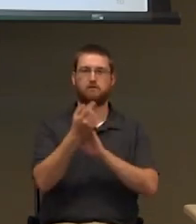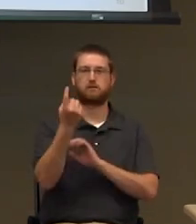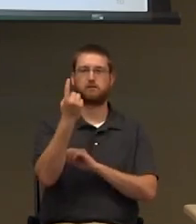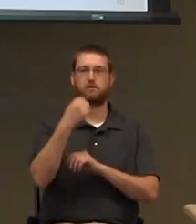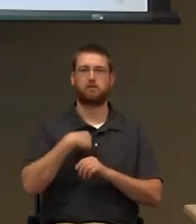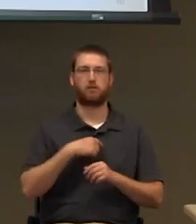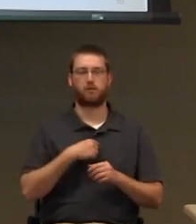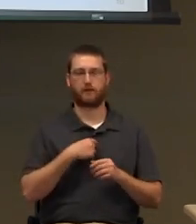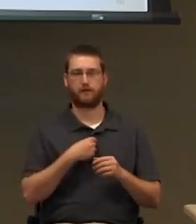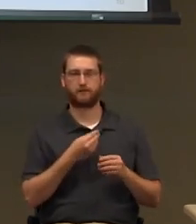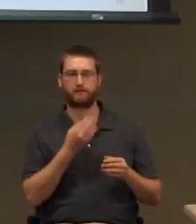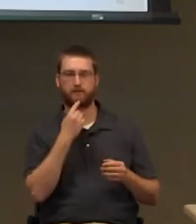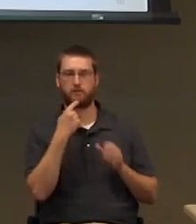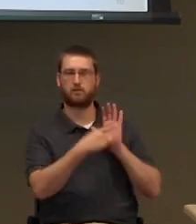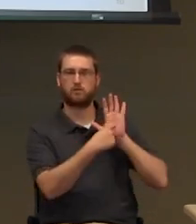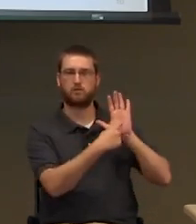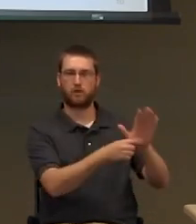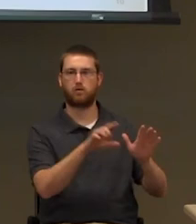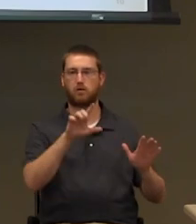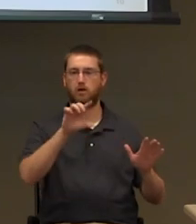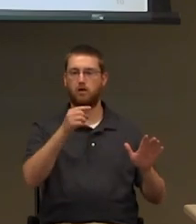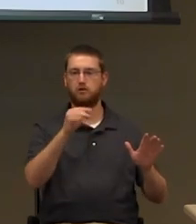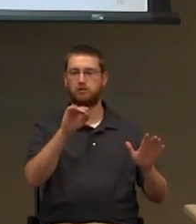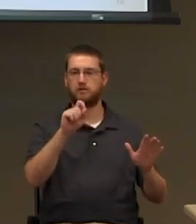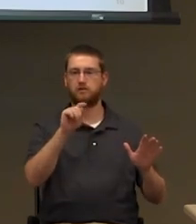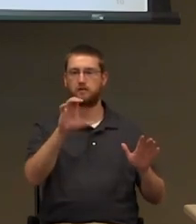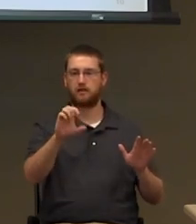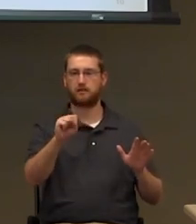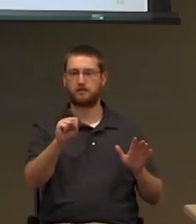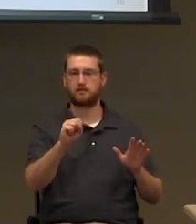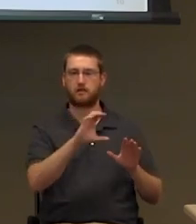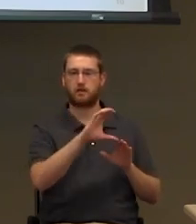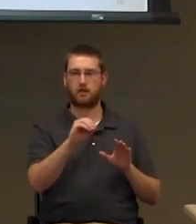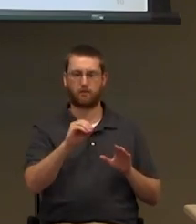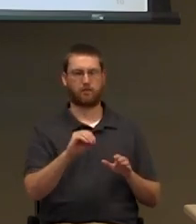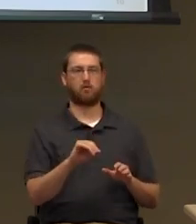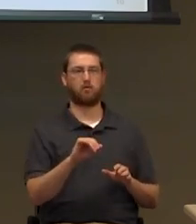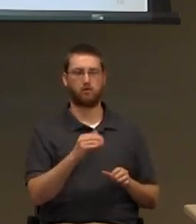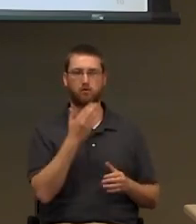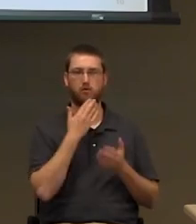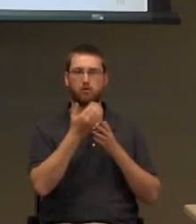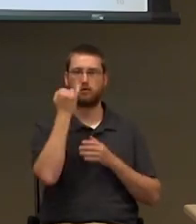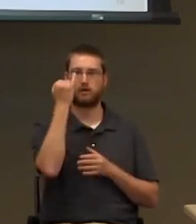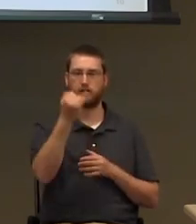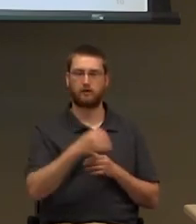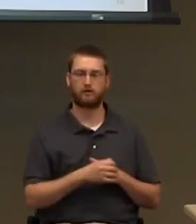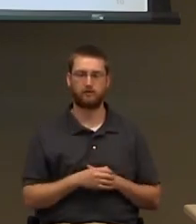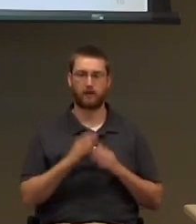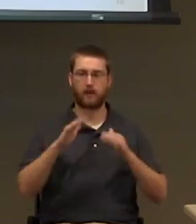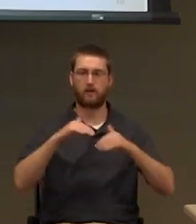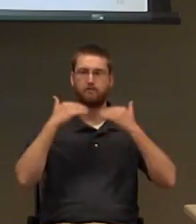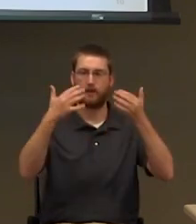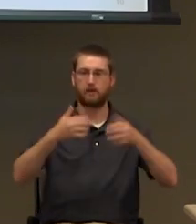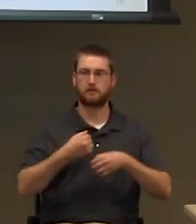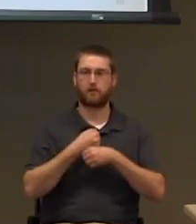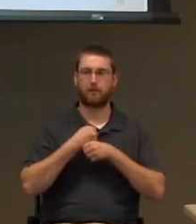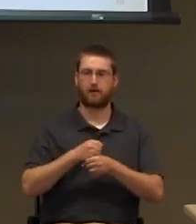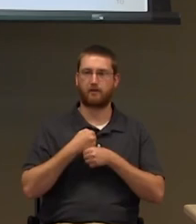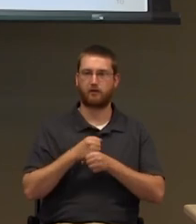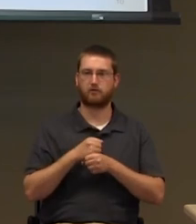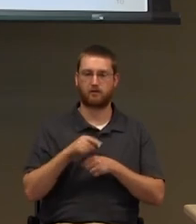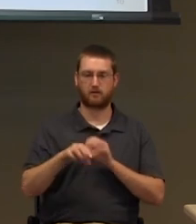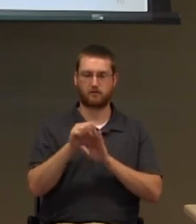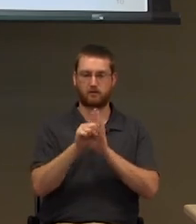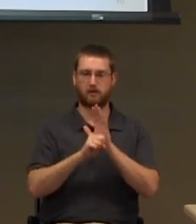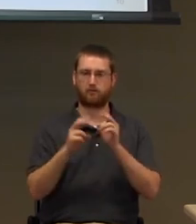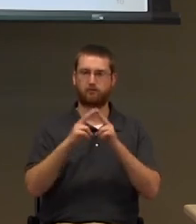if we pitch this to a logistics firm, they'd be like, maybe that's not a bad idea for us to go there. Advanced manufacturing, this state has been very,